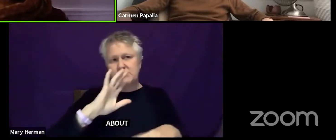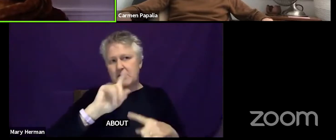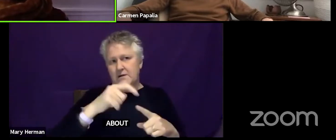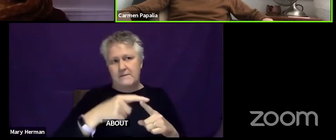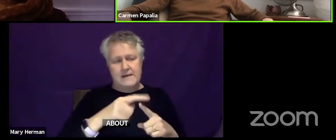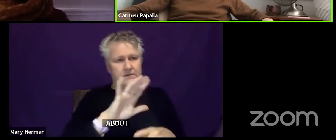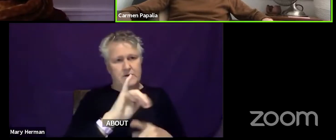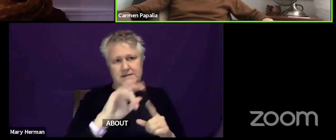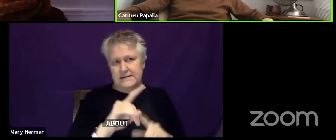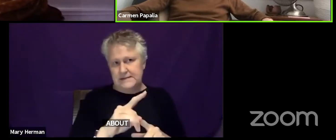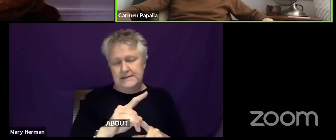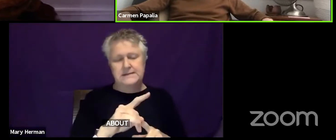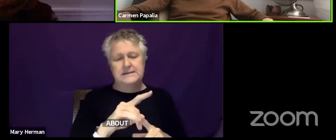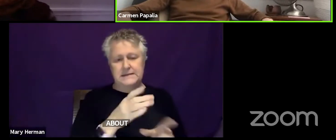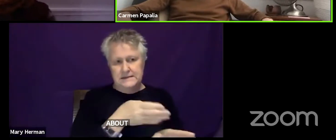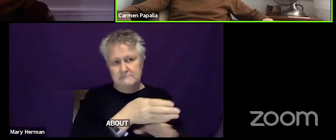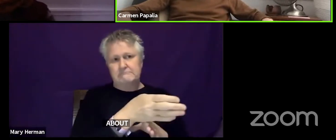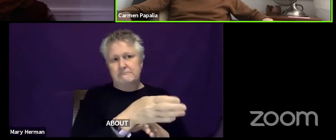Yeah, the